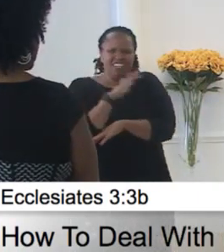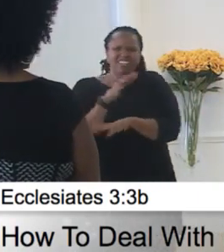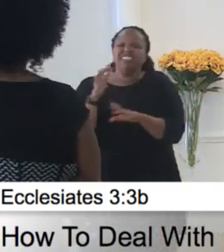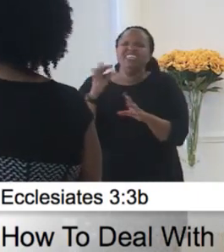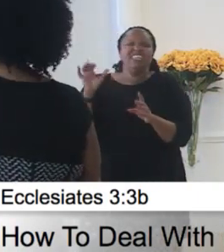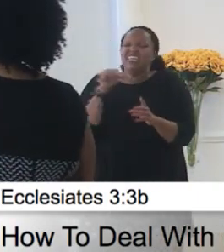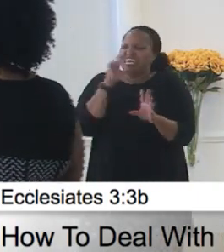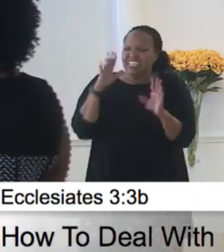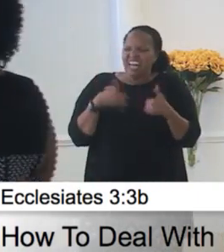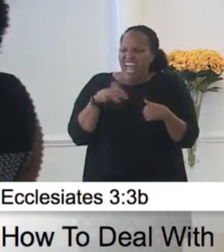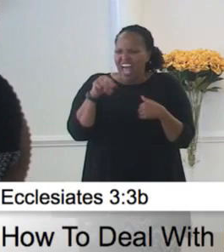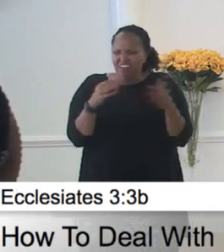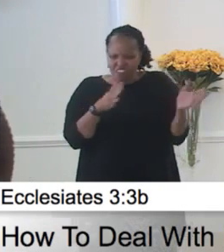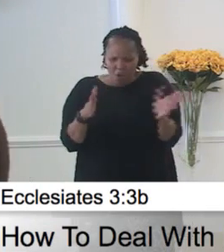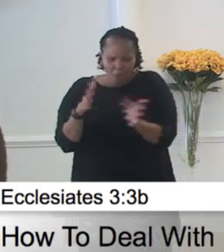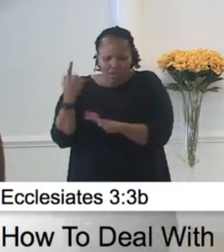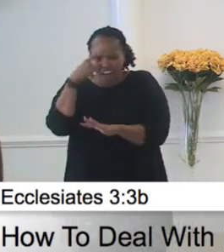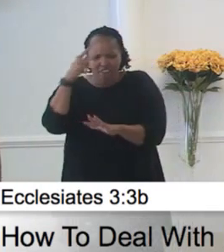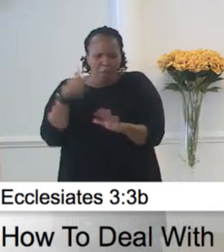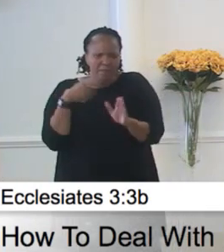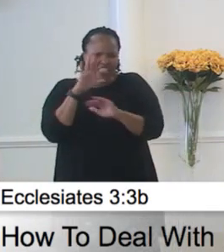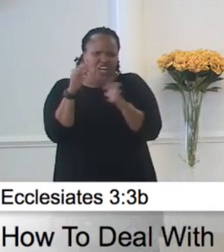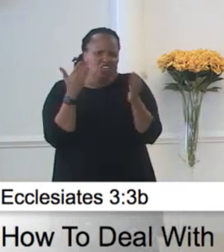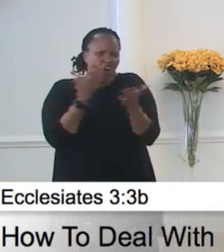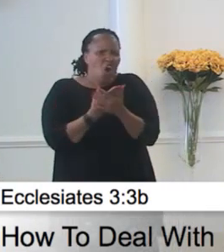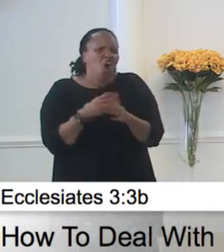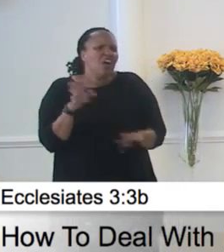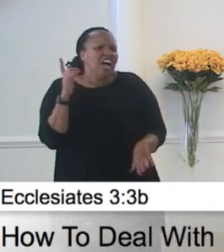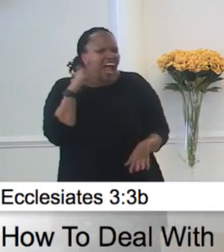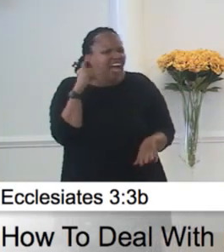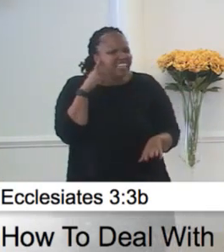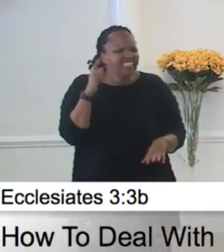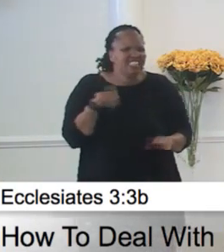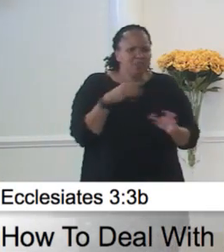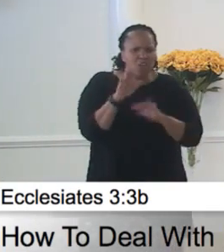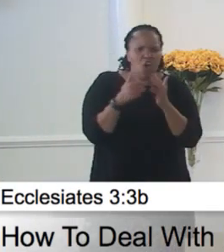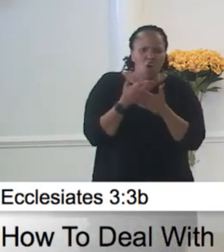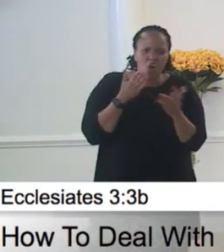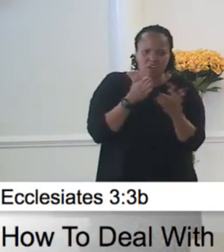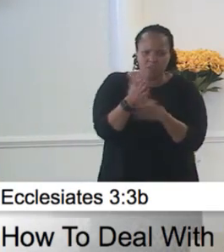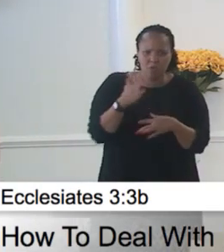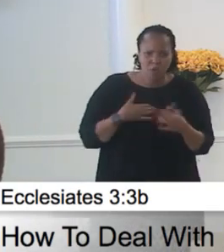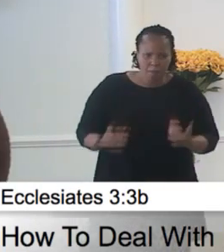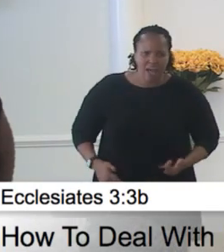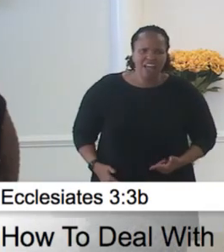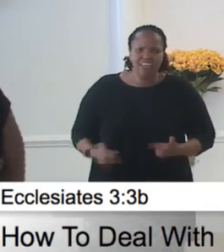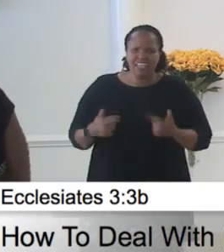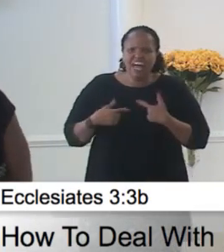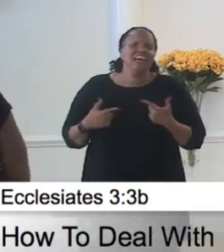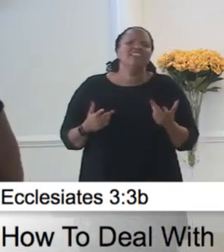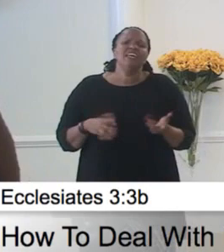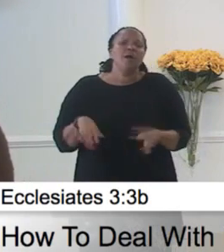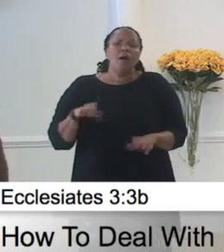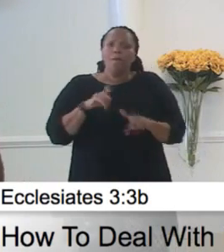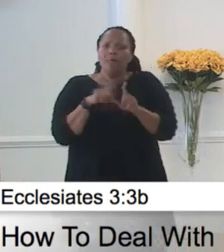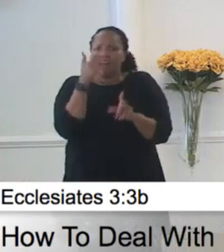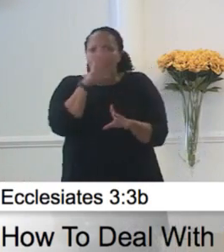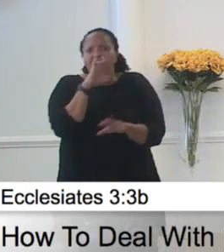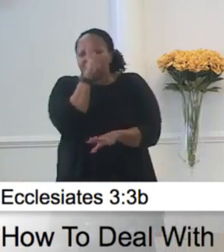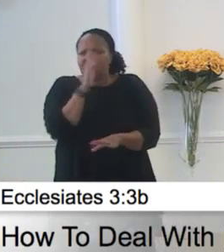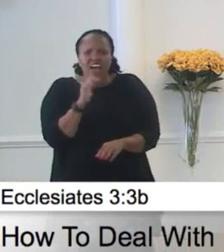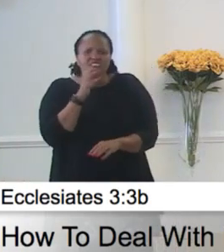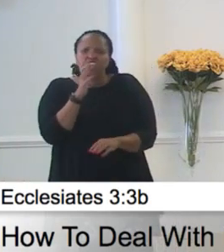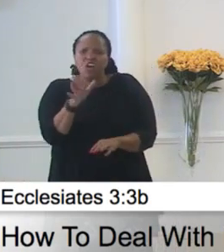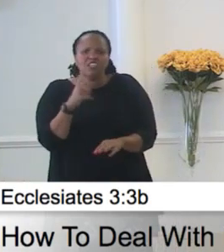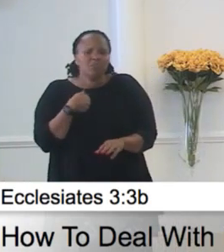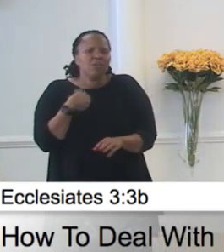no plan for me at all, and listen to me all through my life and never curse me but tell me I got